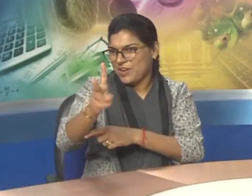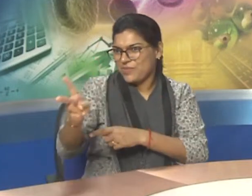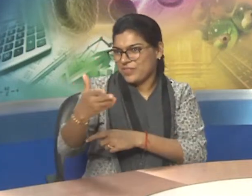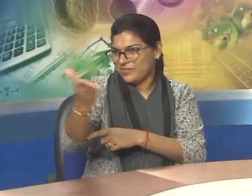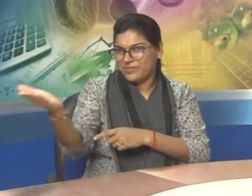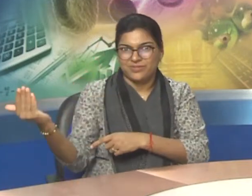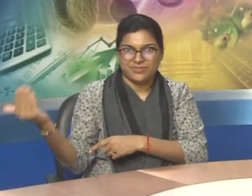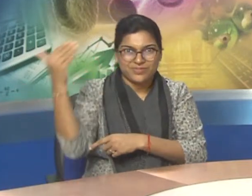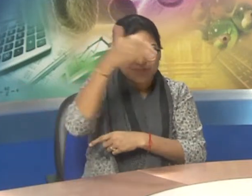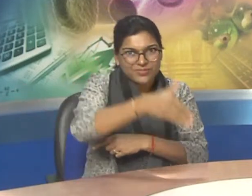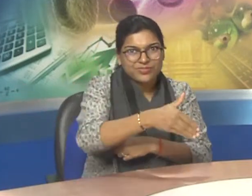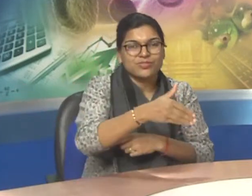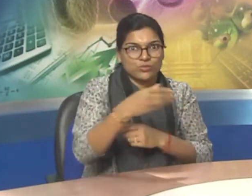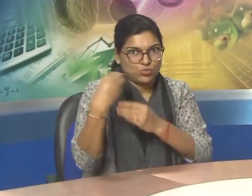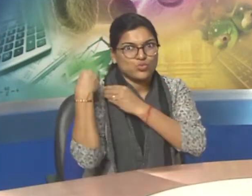This is the fourth obligation